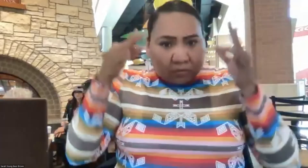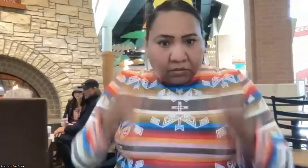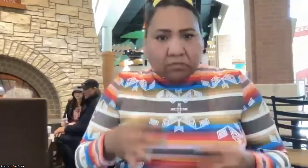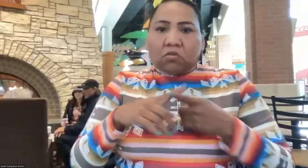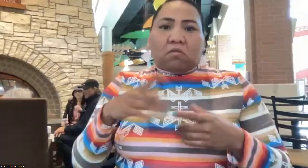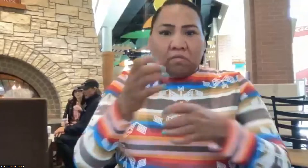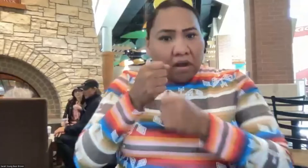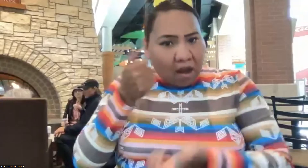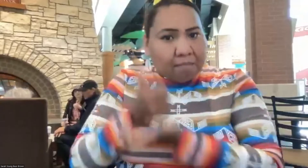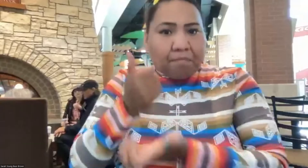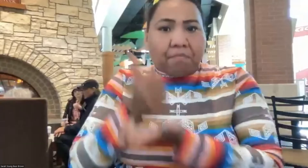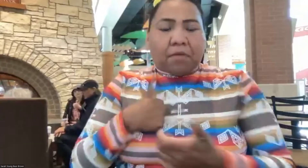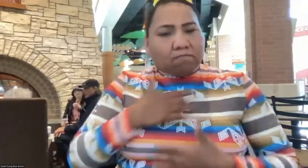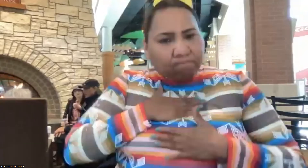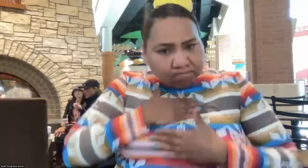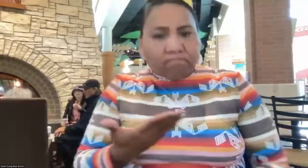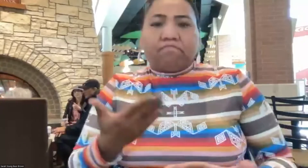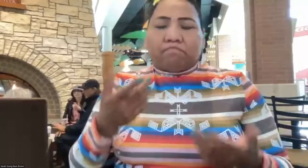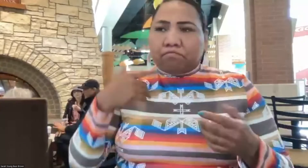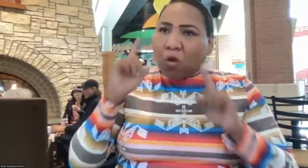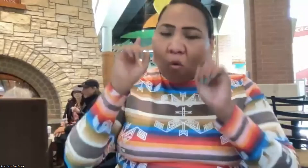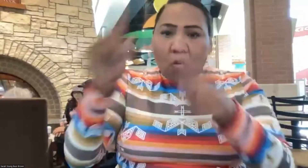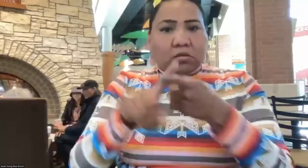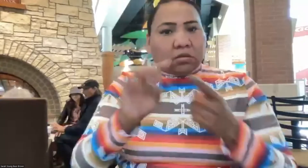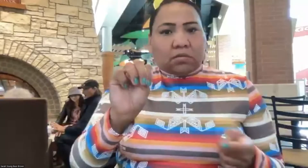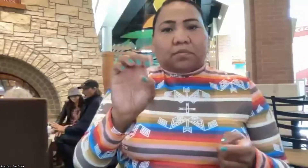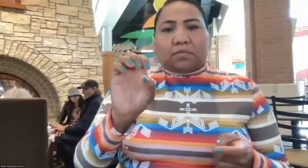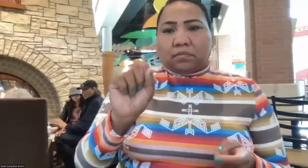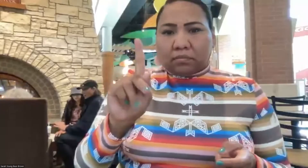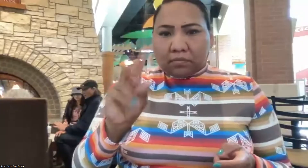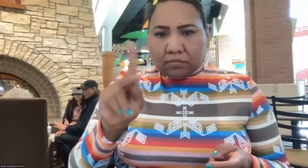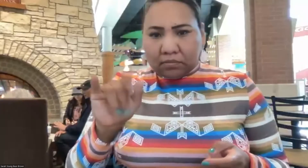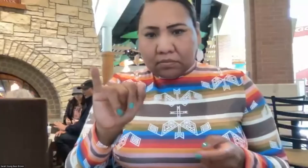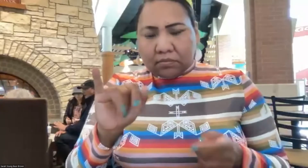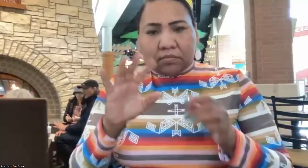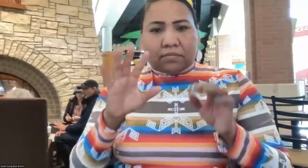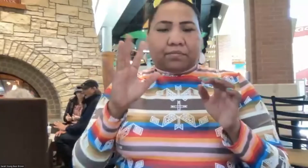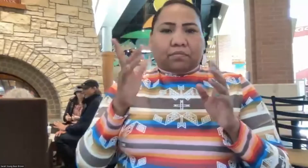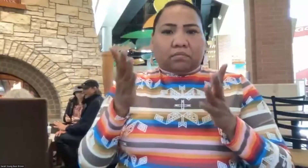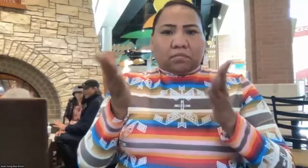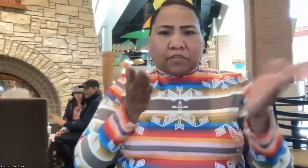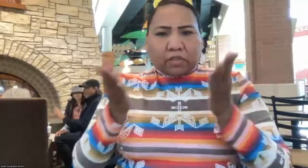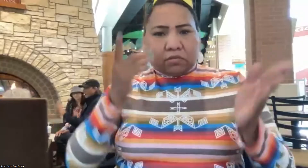And I had the strongest feeling that I could tell that I just needed the light that I saw instructed me to stop